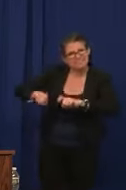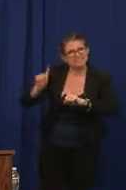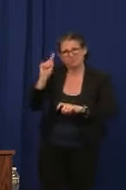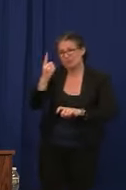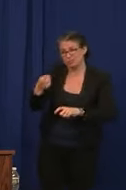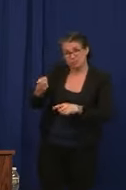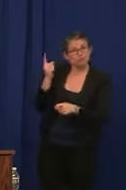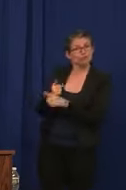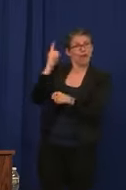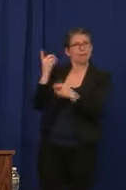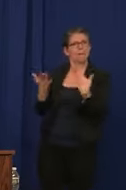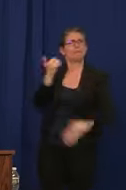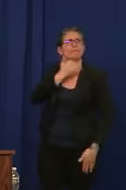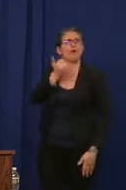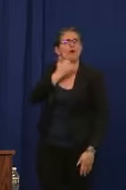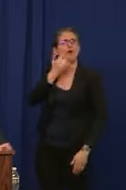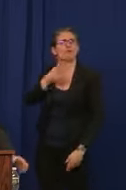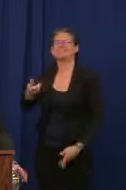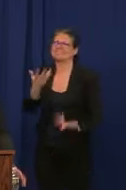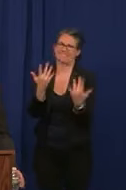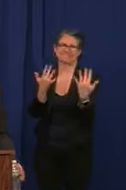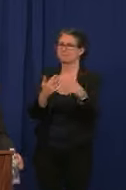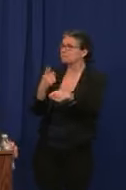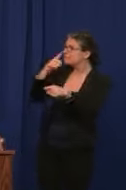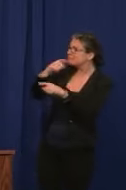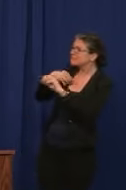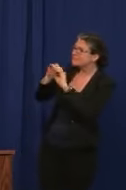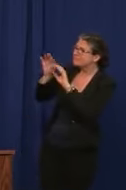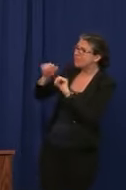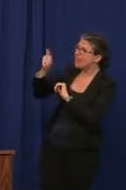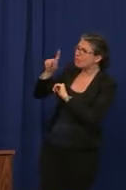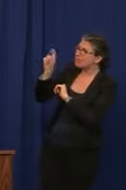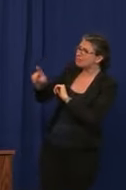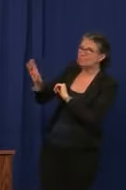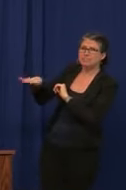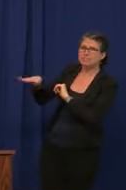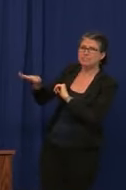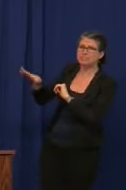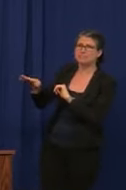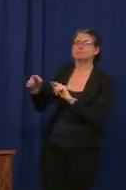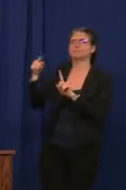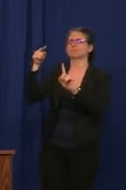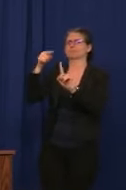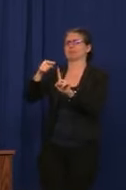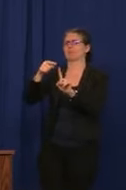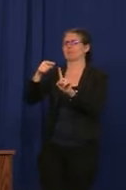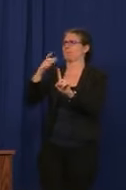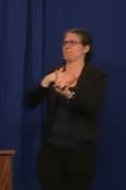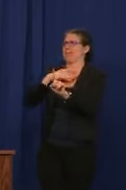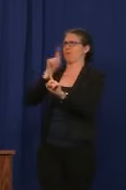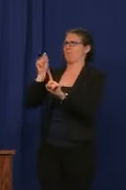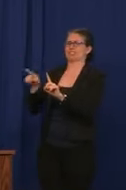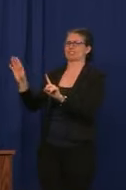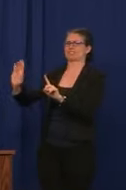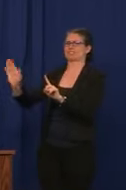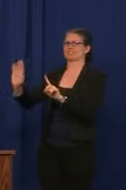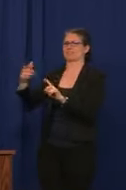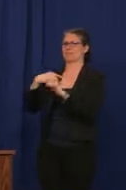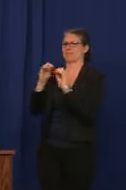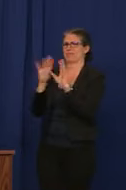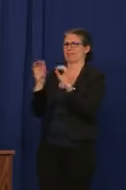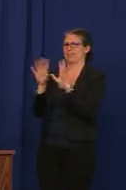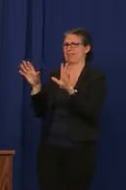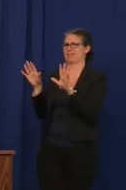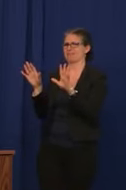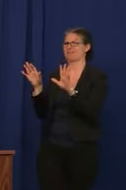Can I just quickly follow up with the governor? I guess what I'm trying to get at here is how much of a consideration is testing capacity